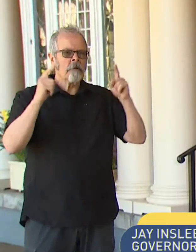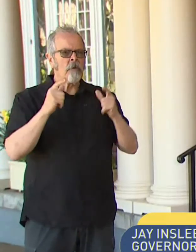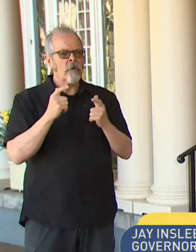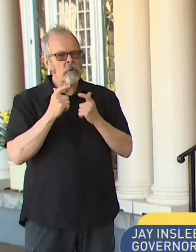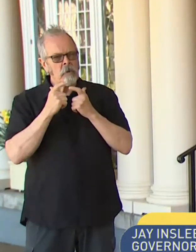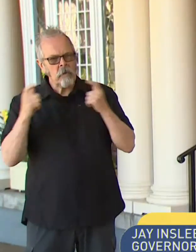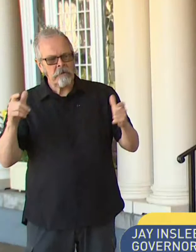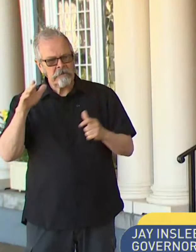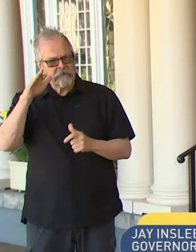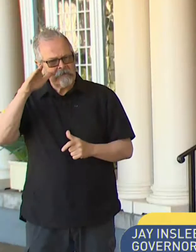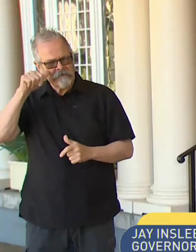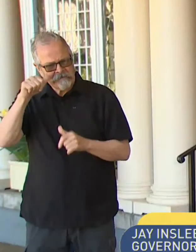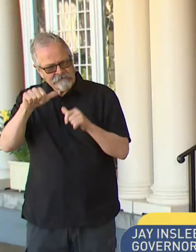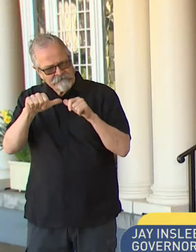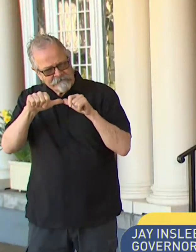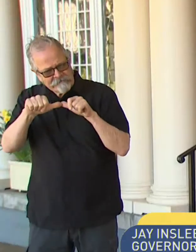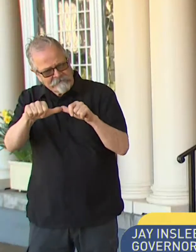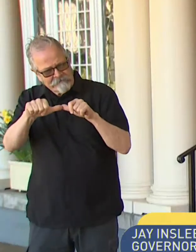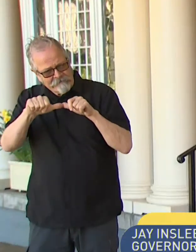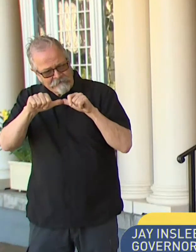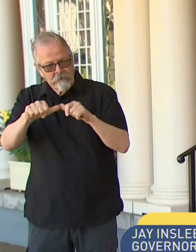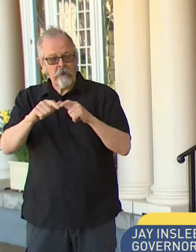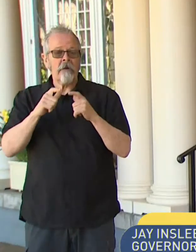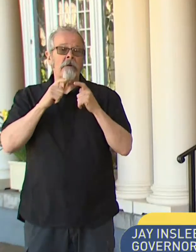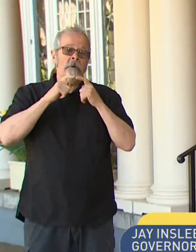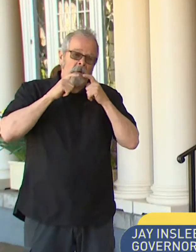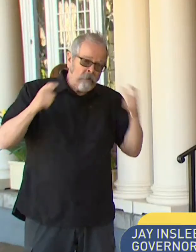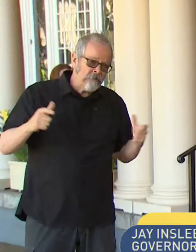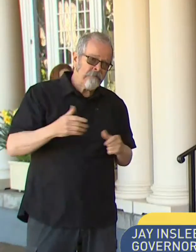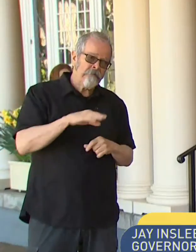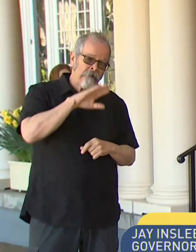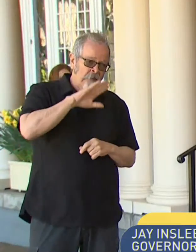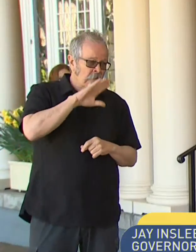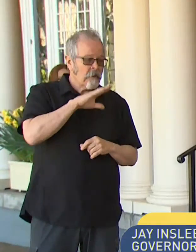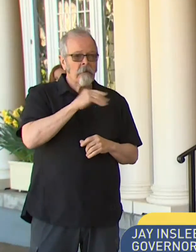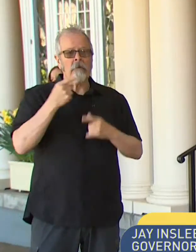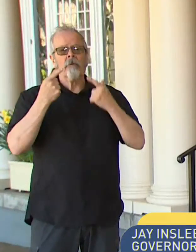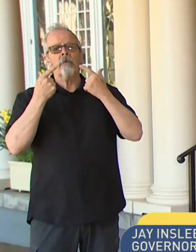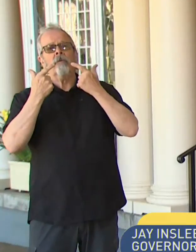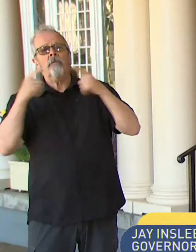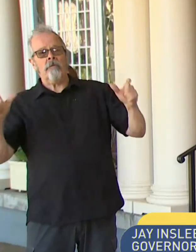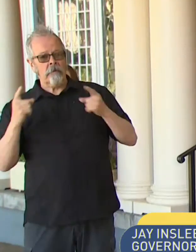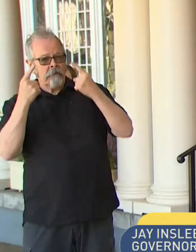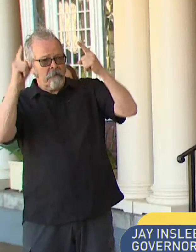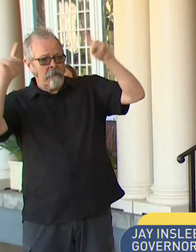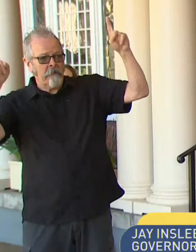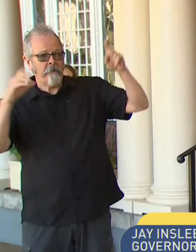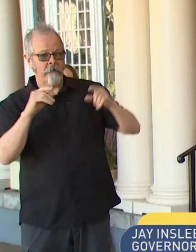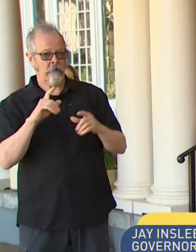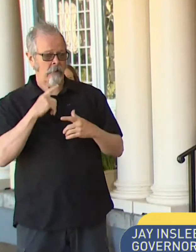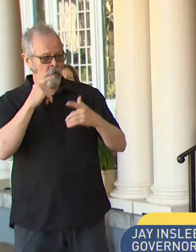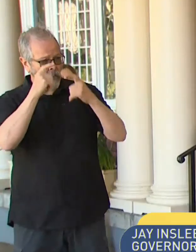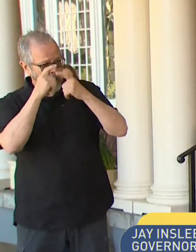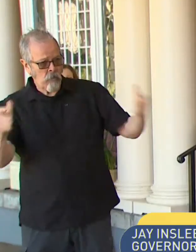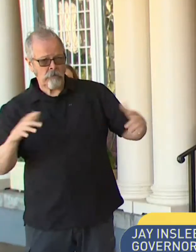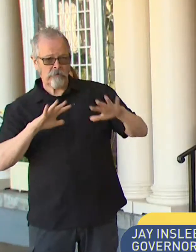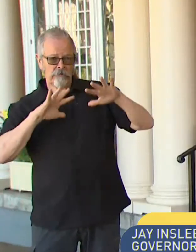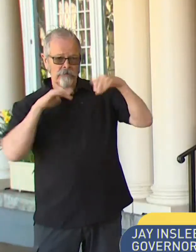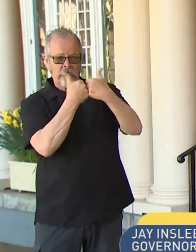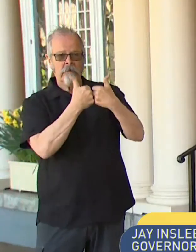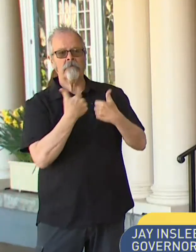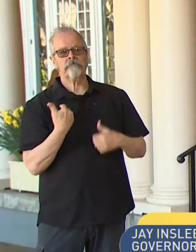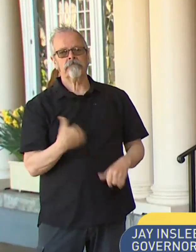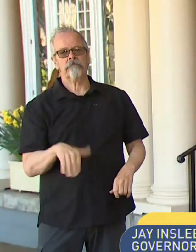huge frustrations, huge success, and now another huge challenge before us. And that is